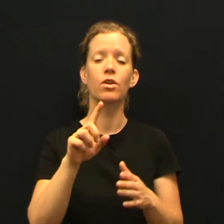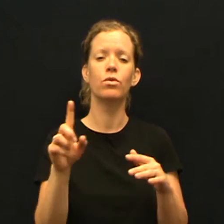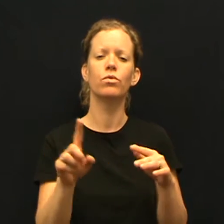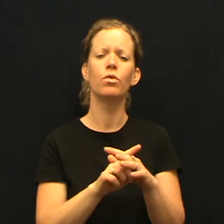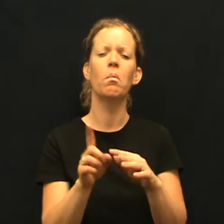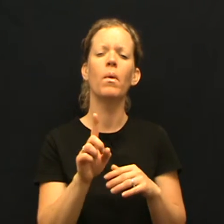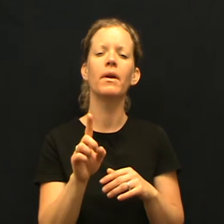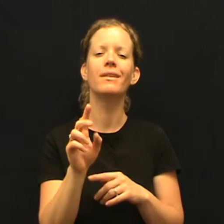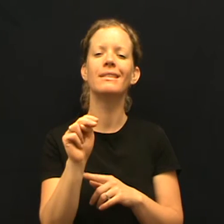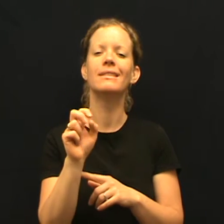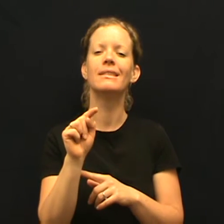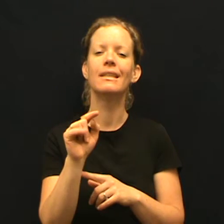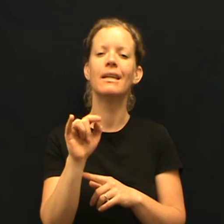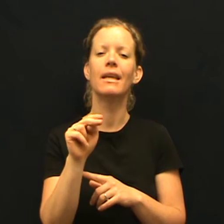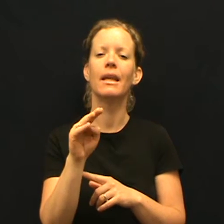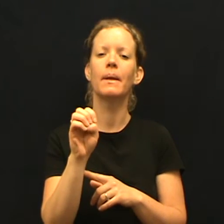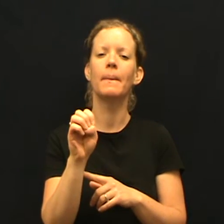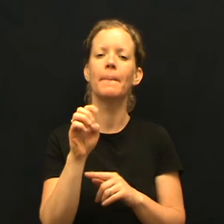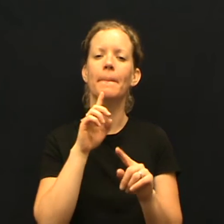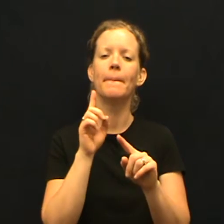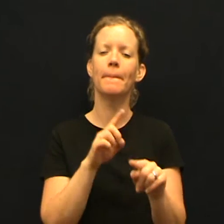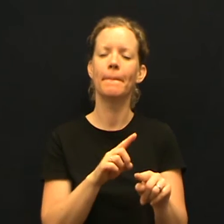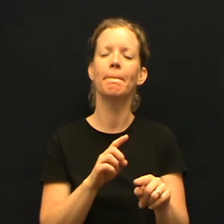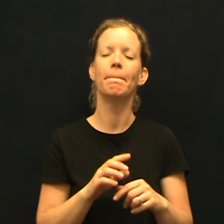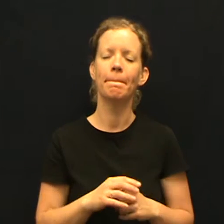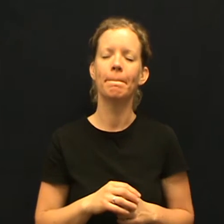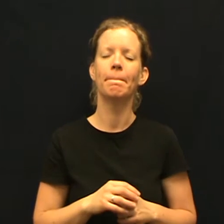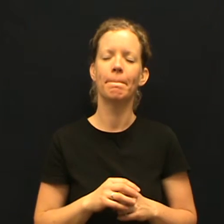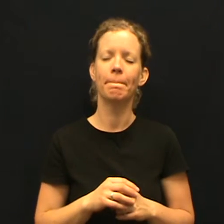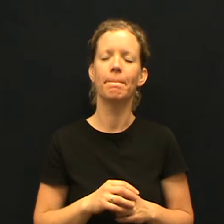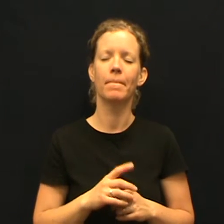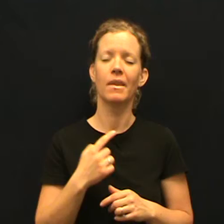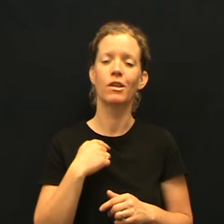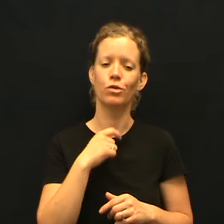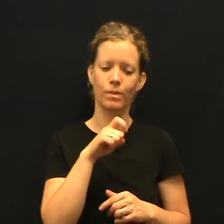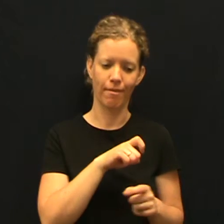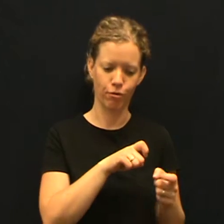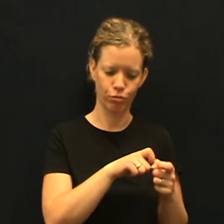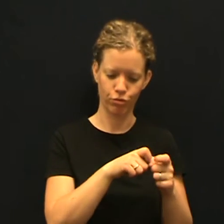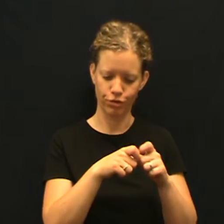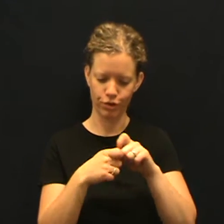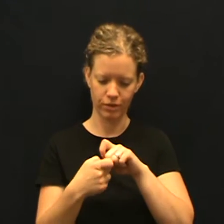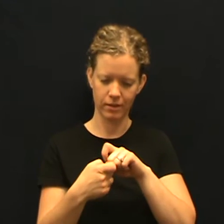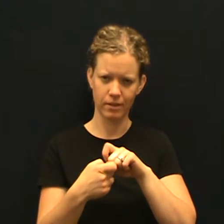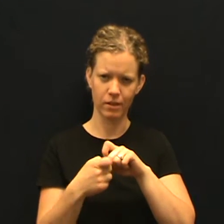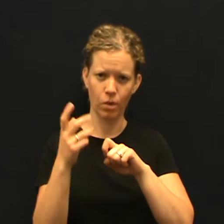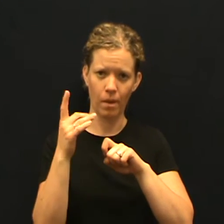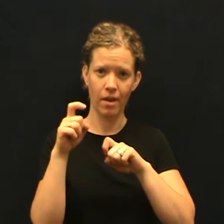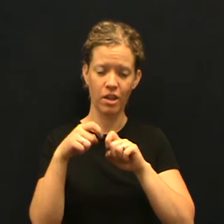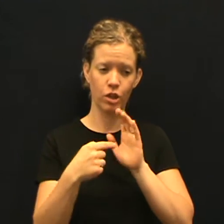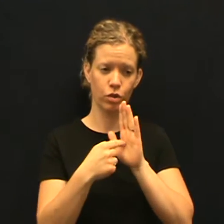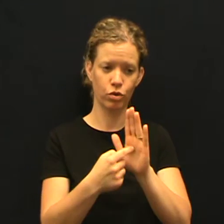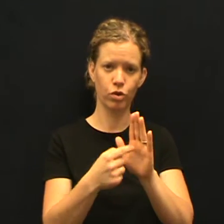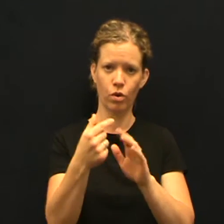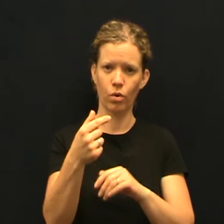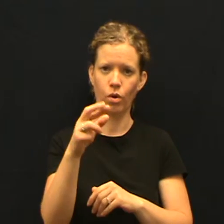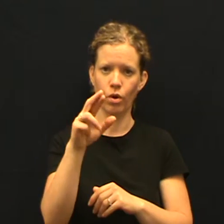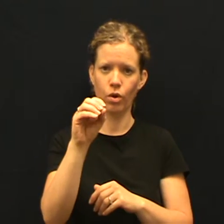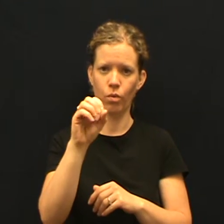income on the income statement. And so we have to adjust for that, because we want to show the gross proceeds of the